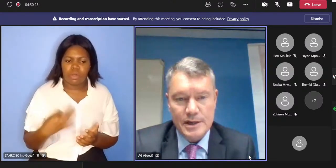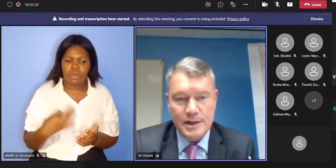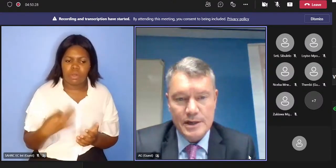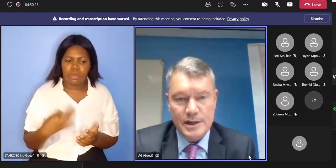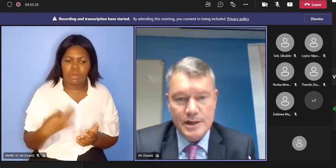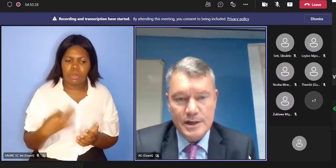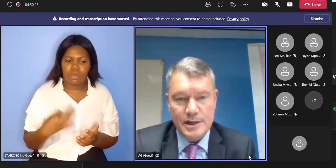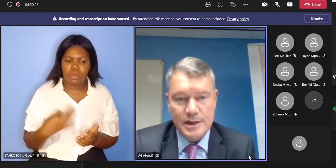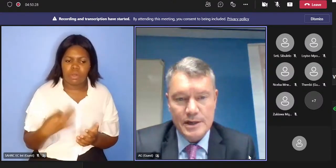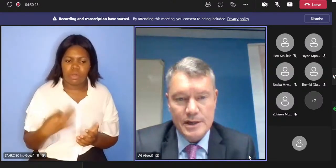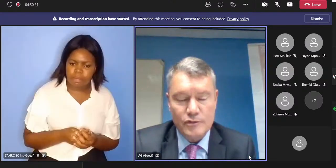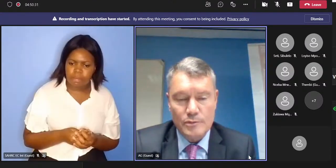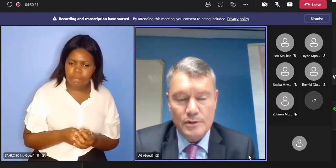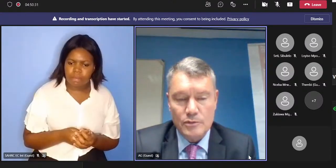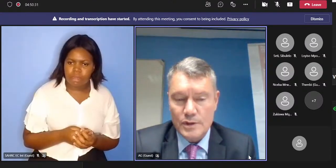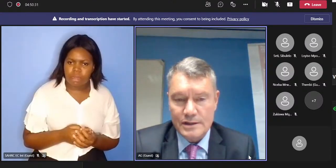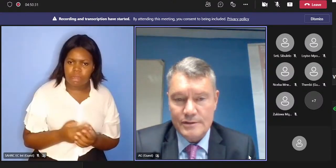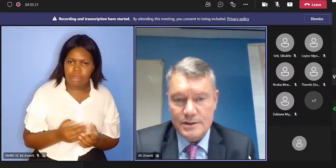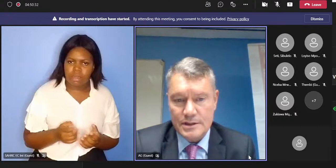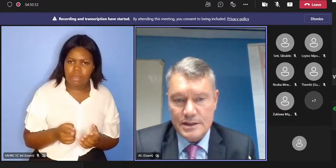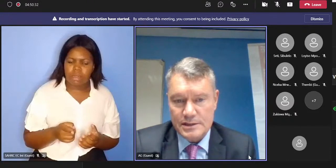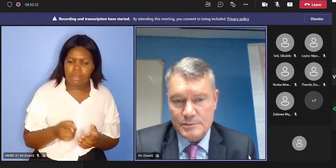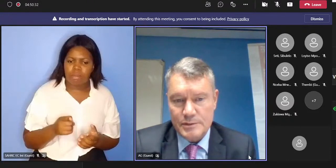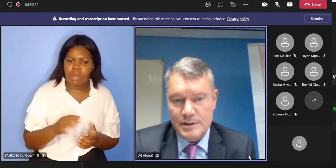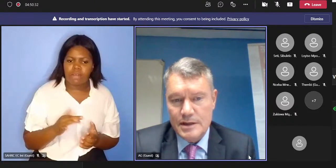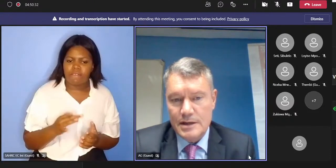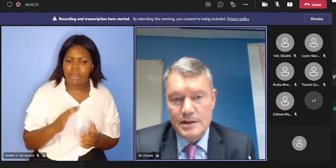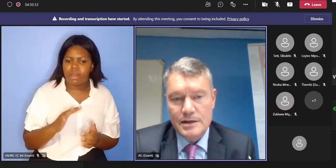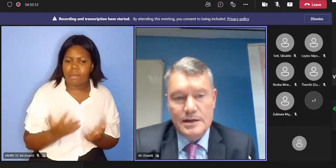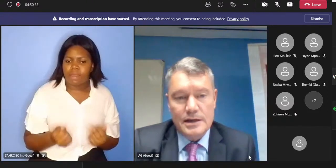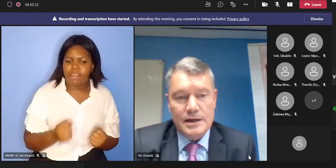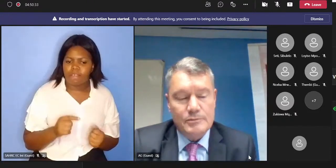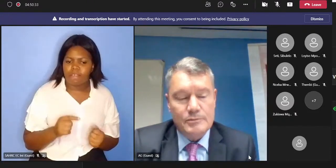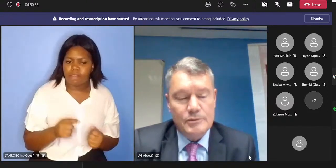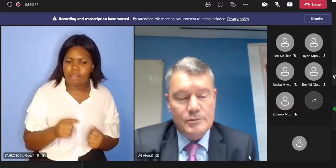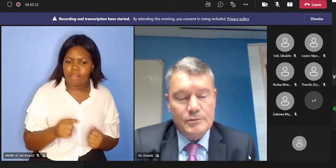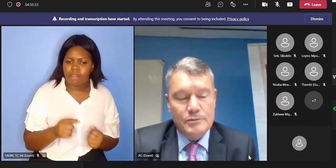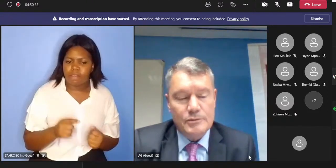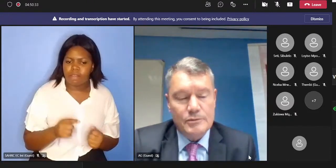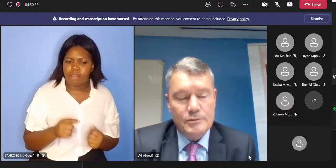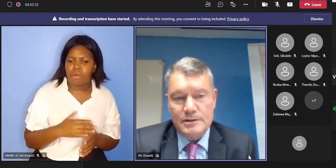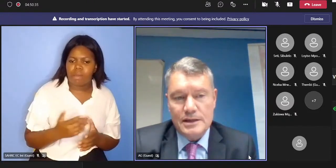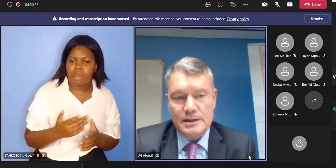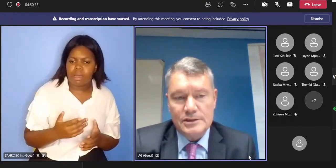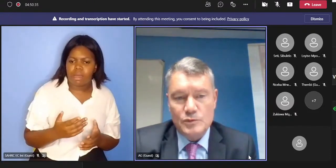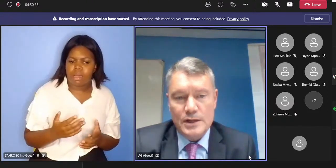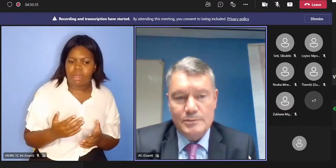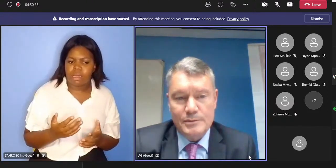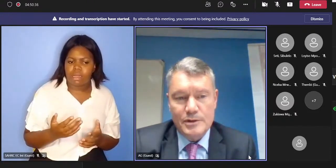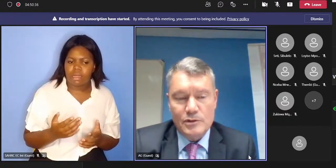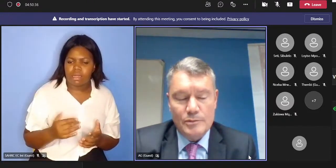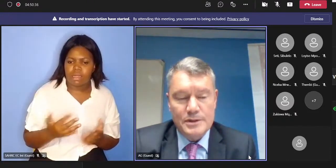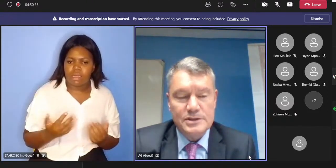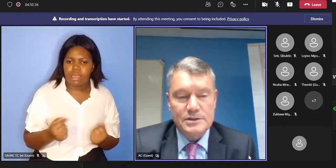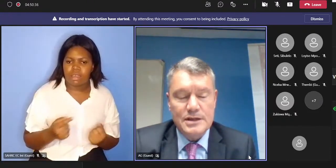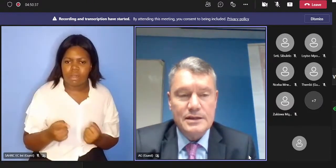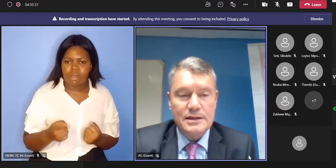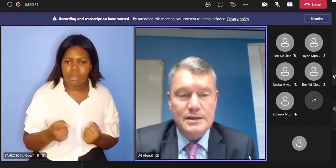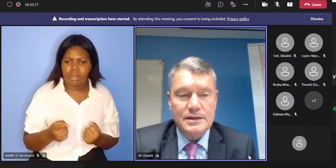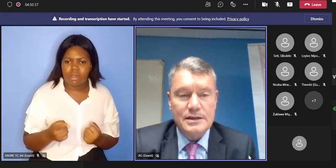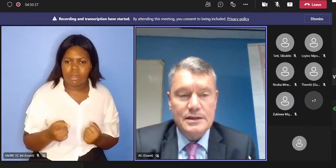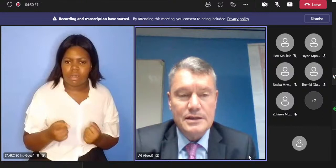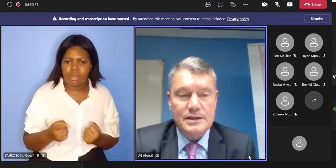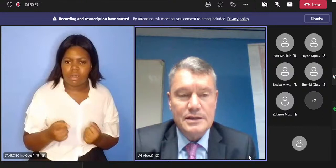or gender non-conforming, or whatever the case may be? I'm not so sure about that as well. Maybe your comments on that. And